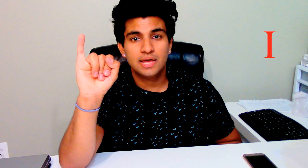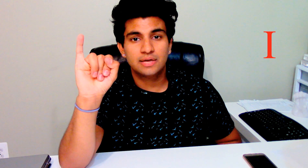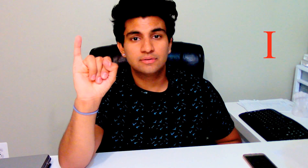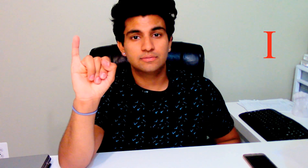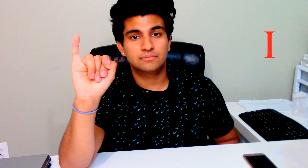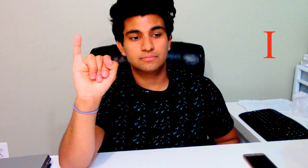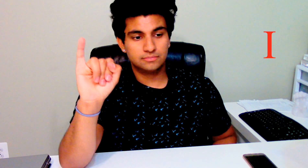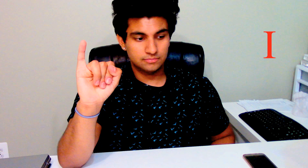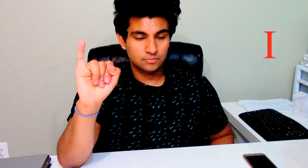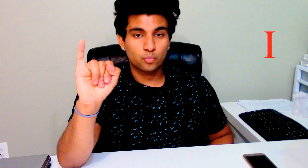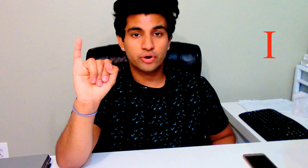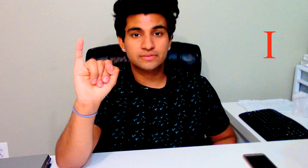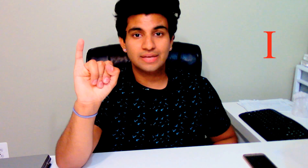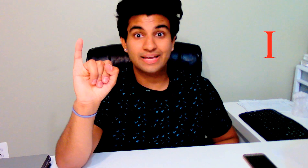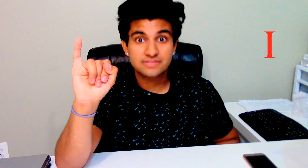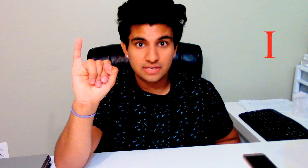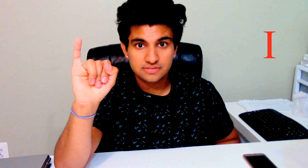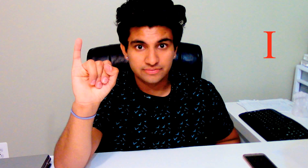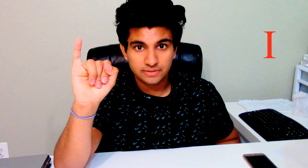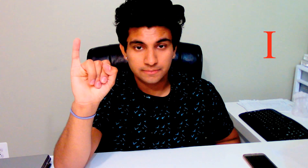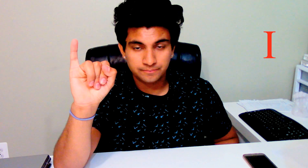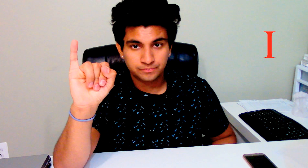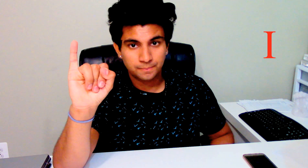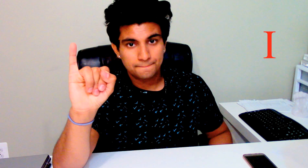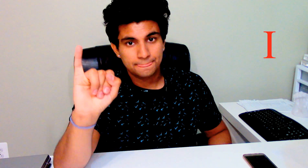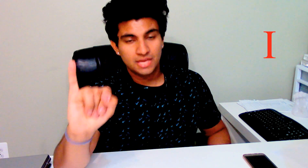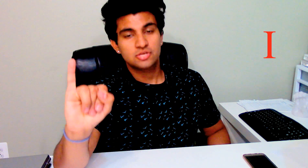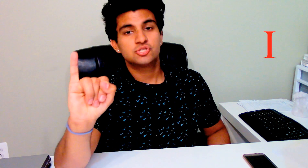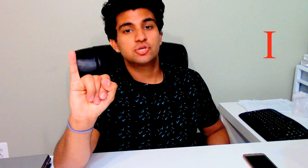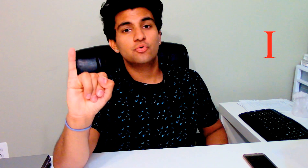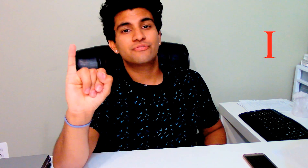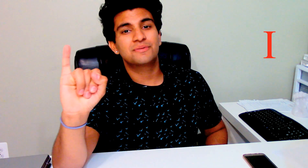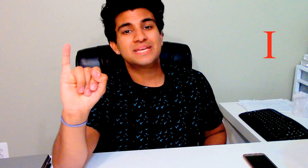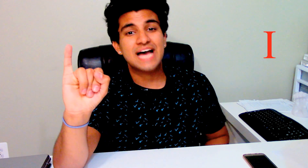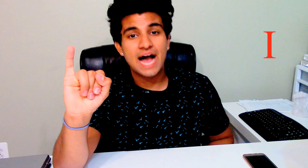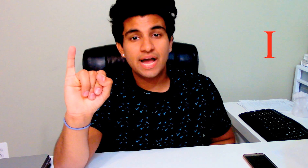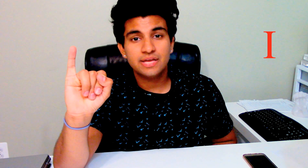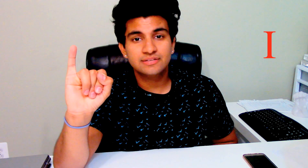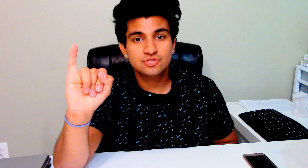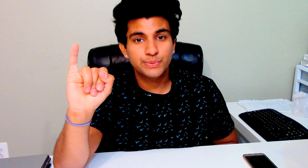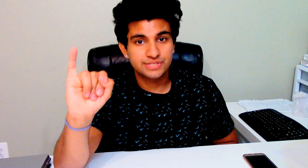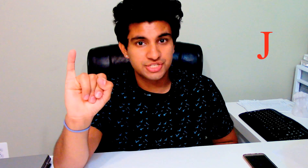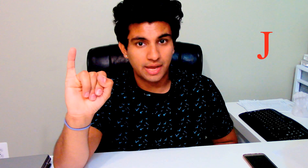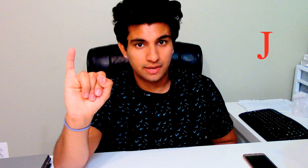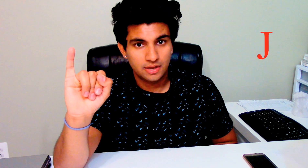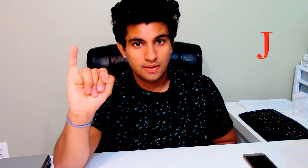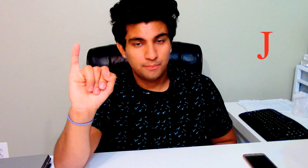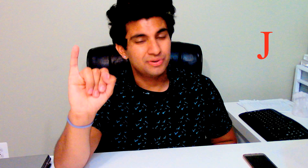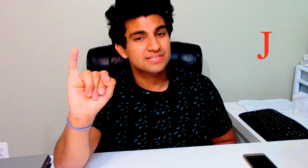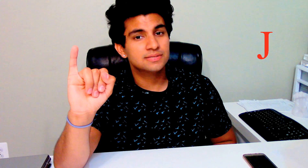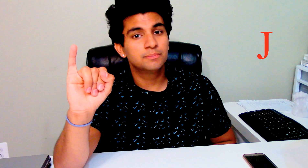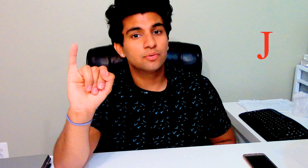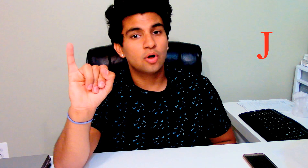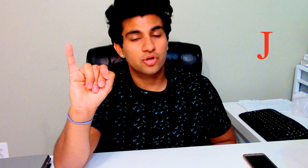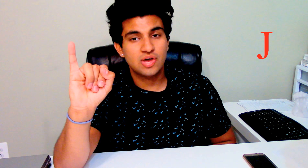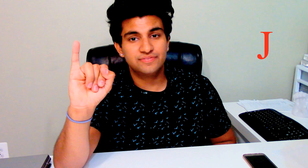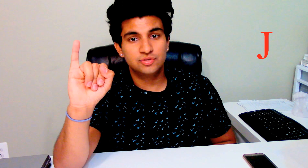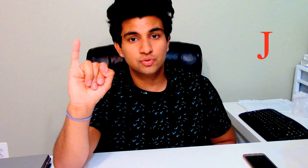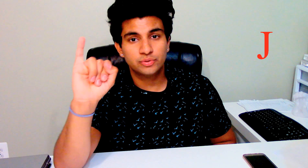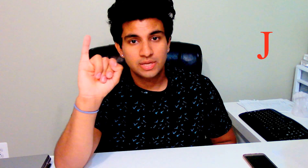and worked excessively. So from an I to a J, pretty simple. All you have to do